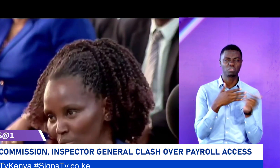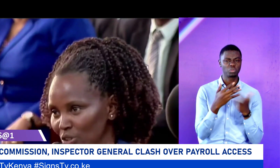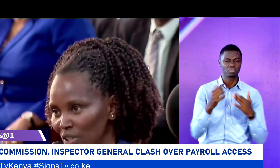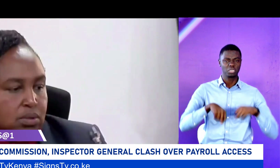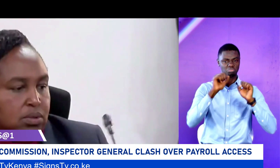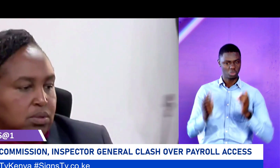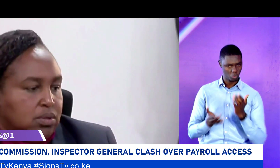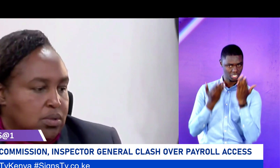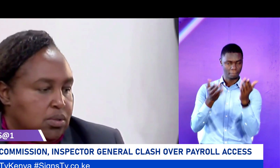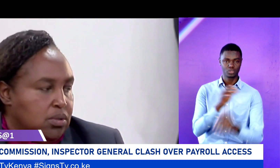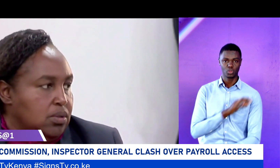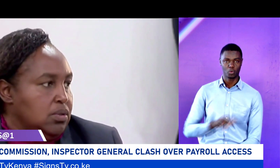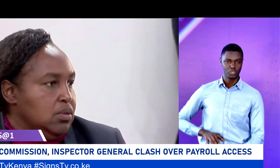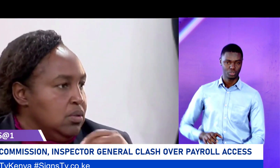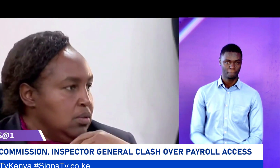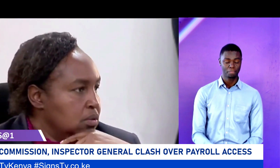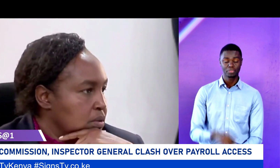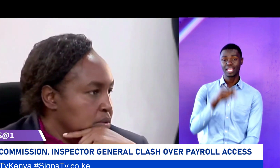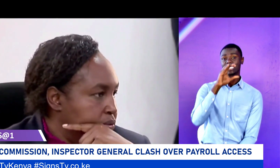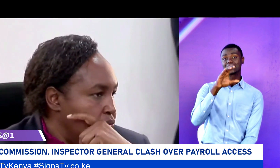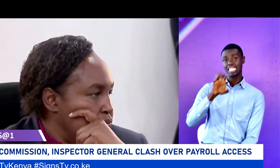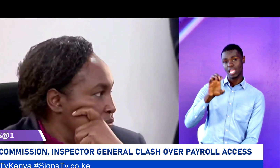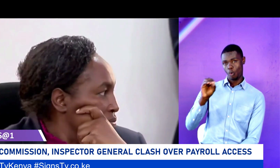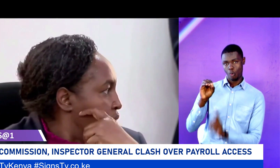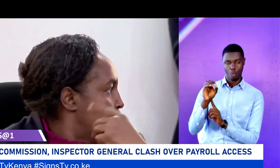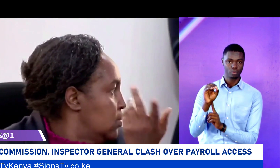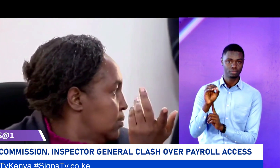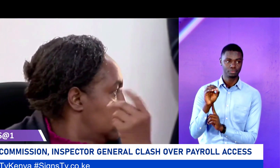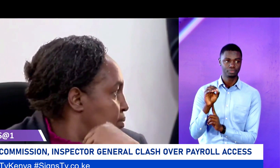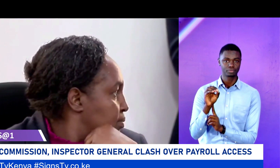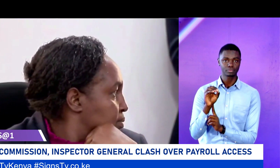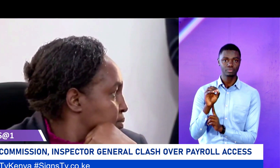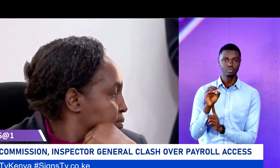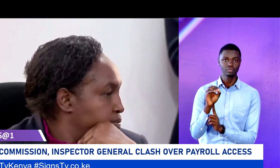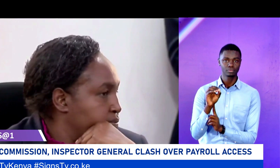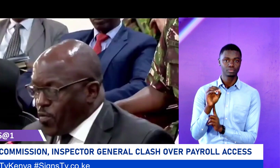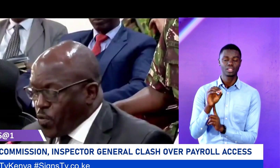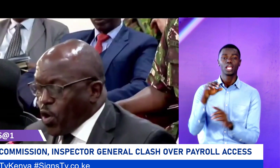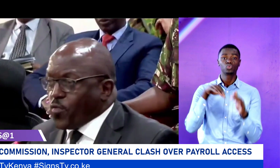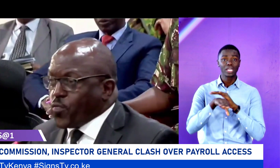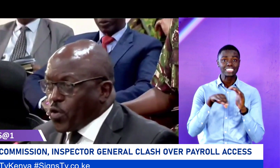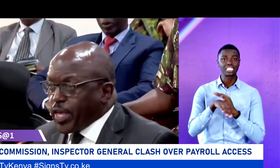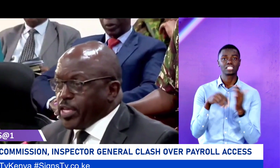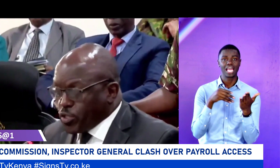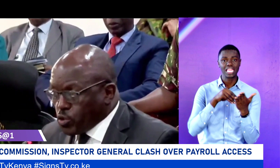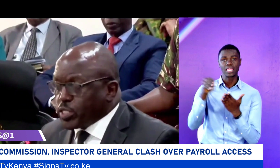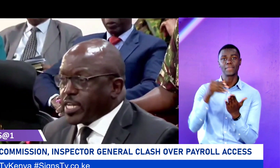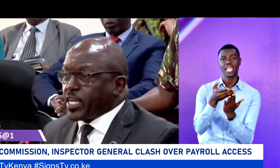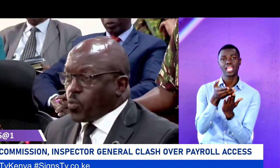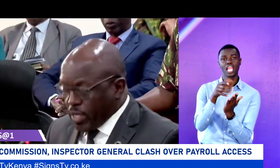Commission. CEO, yes. Are you able to access the payroll? For the issues